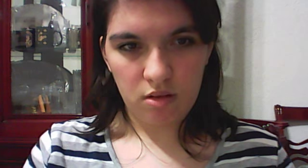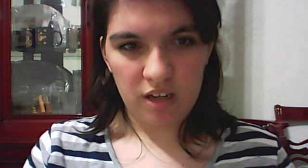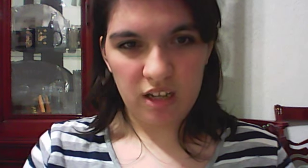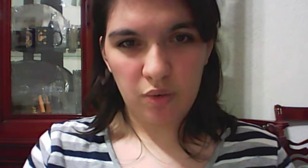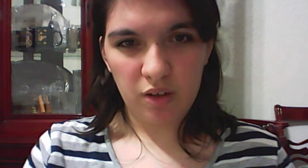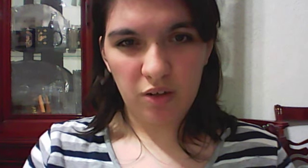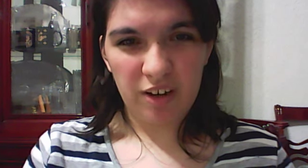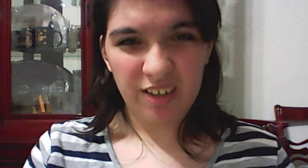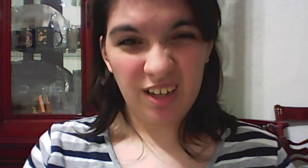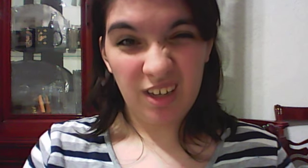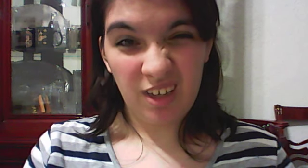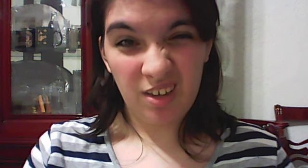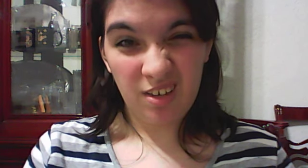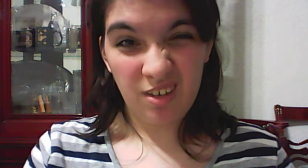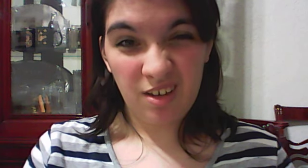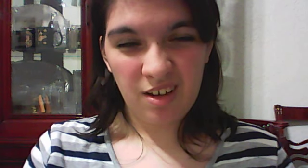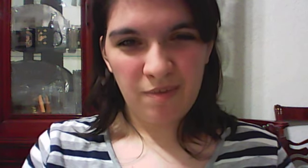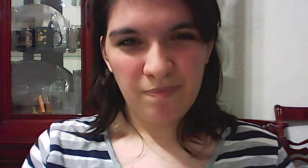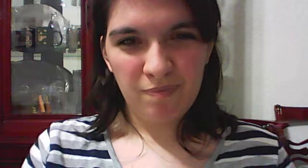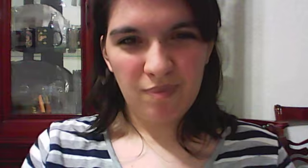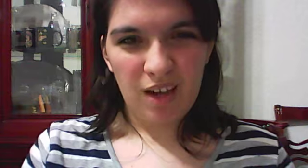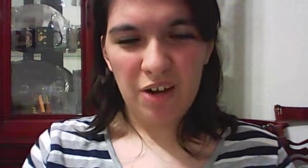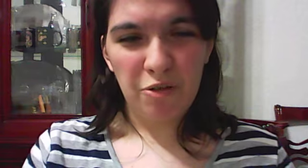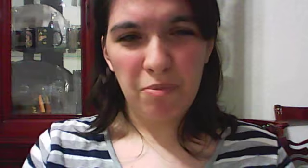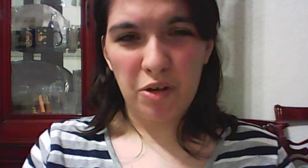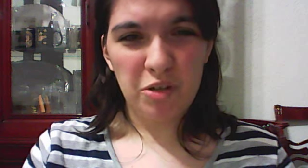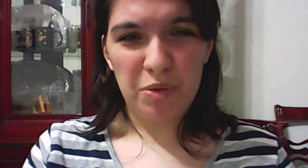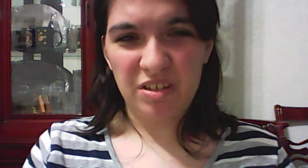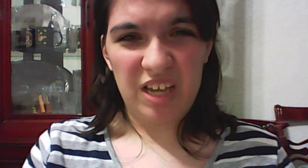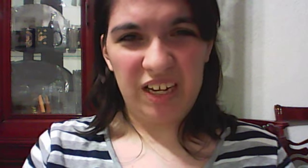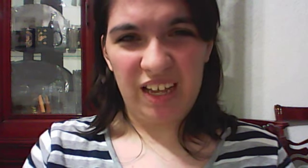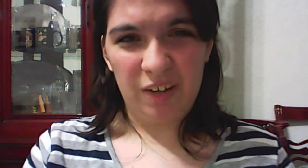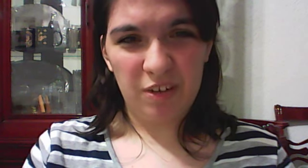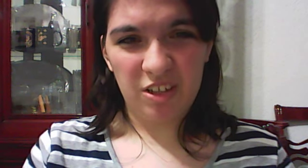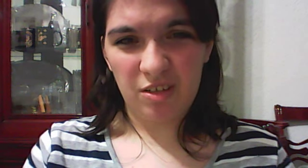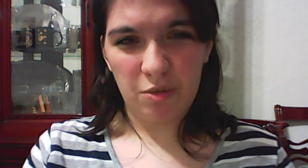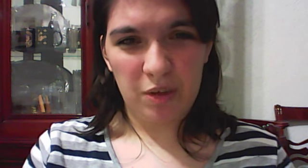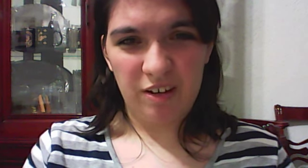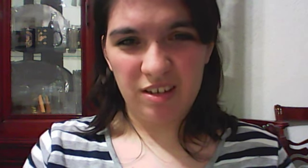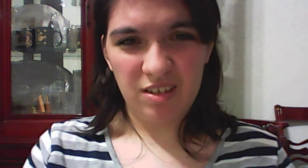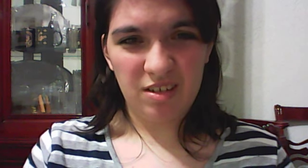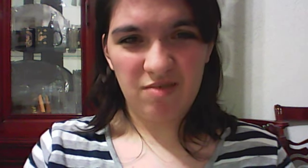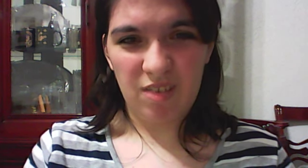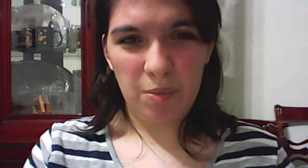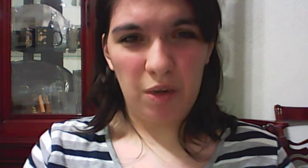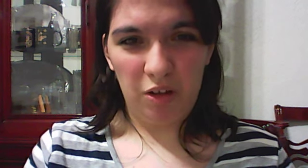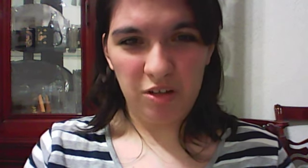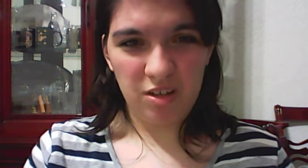Did I do it correctly? I don't know much about sign language, to be honest. I'm lost.